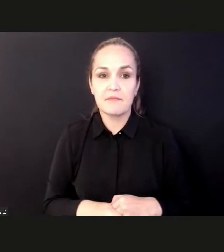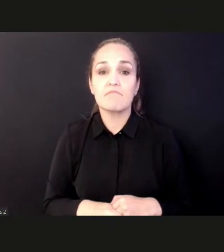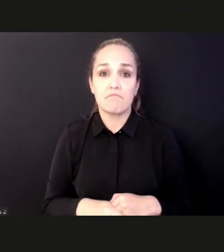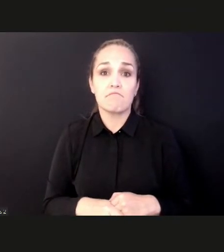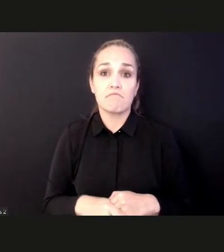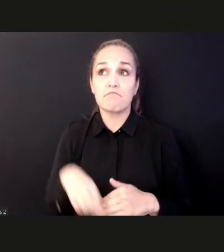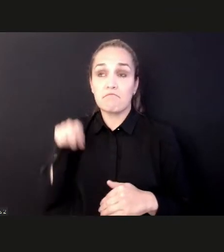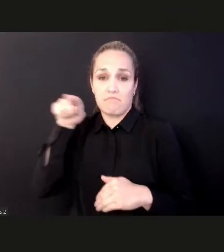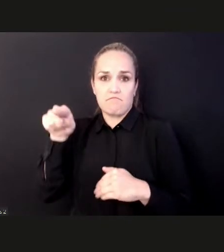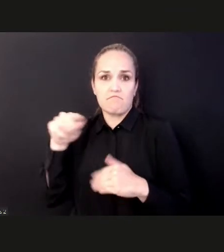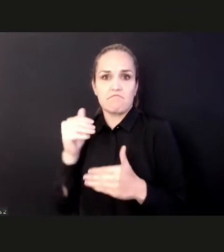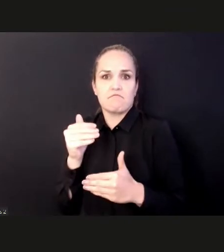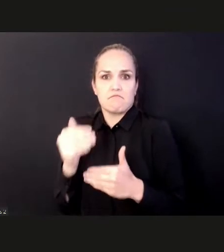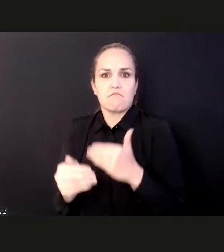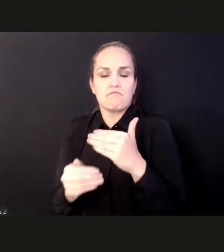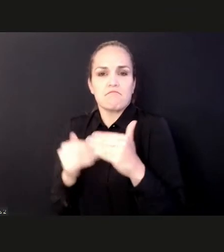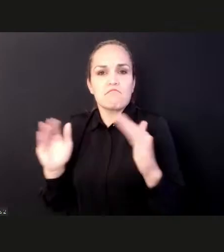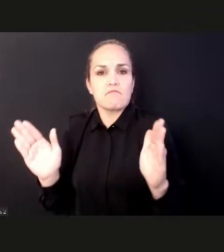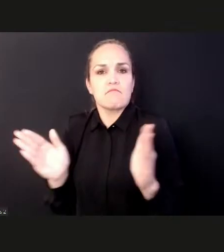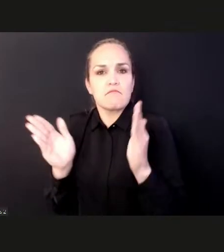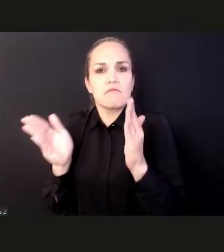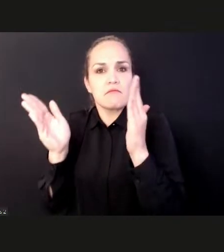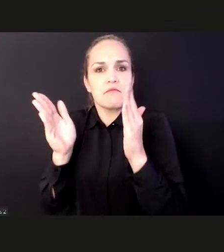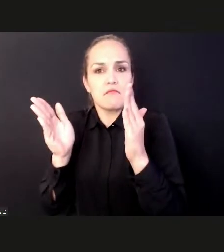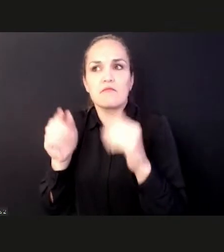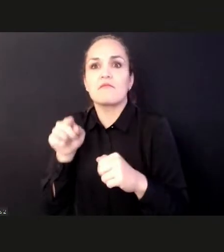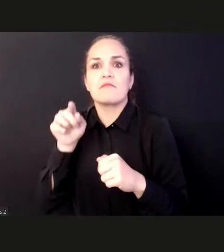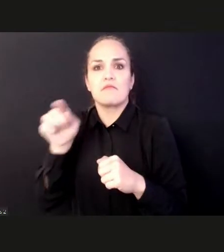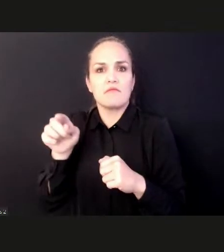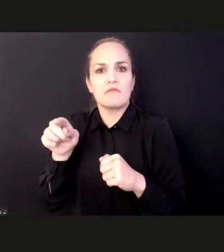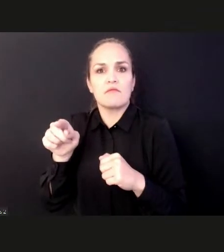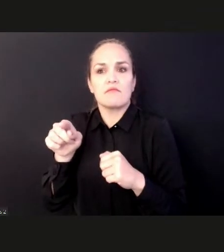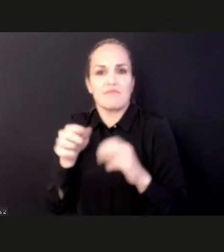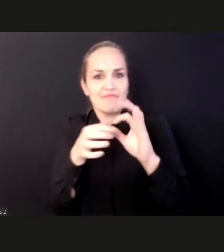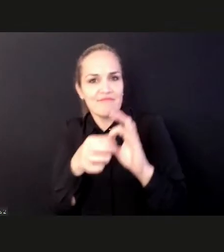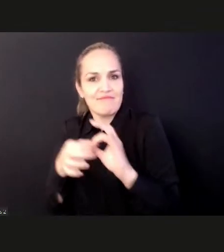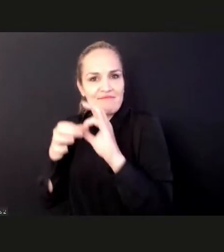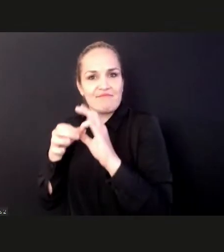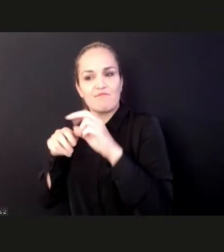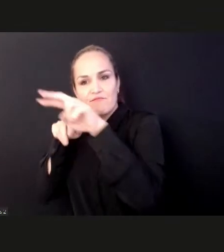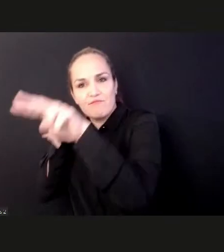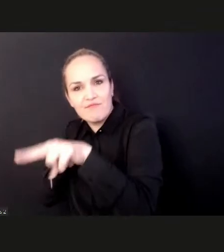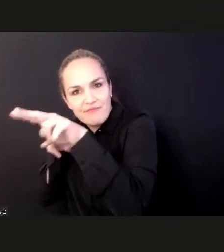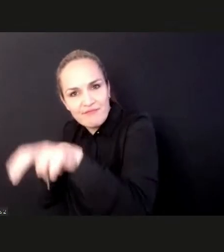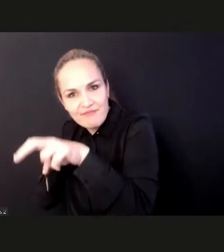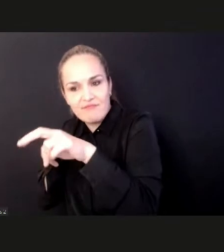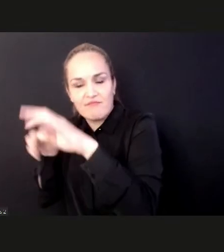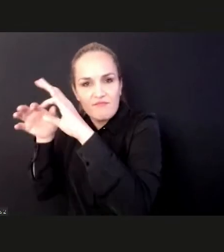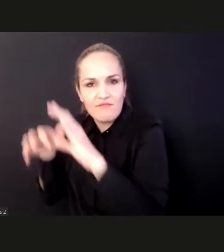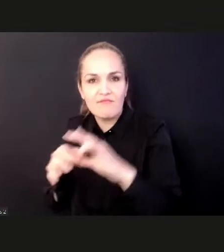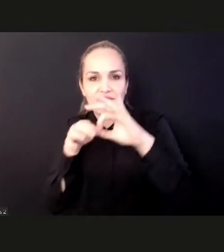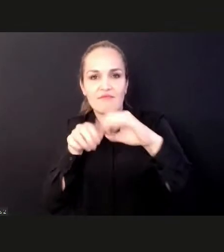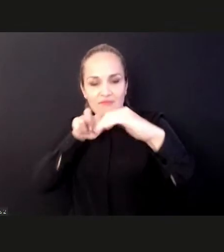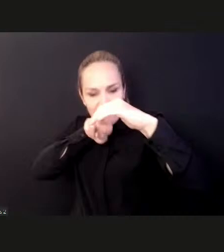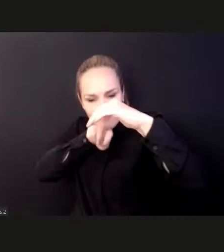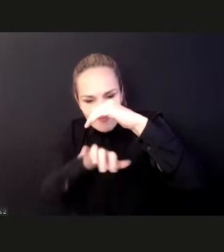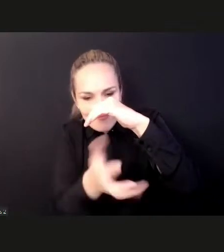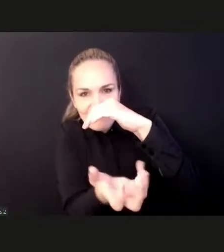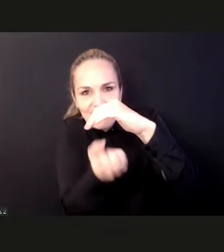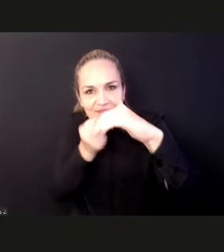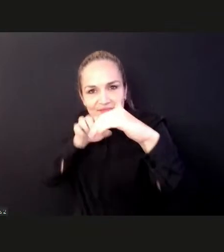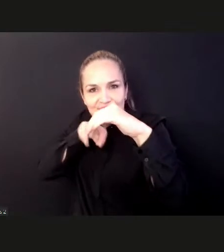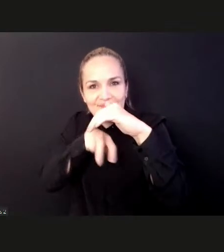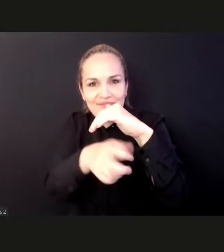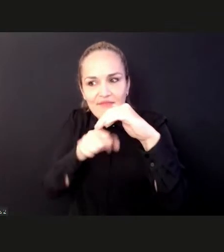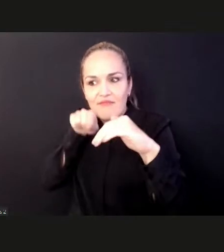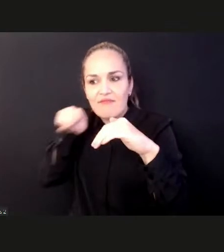And we've seen increasingly countries looking for alternative sources to help their countries